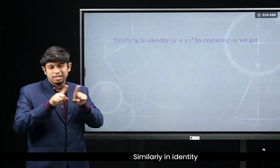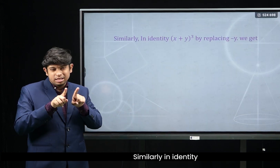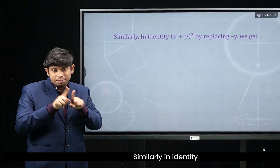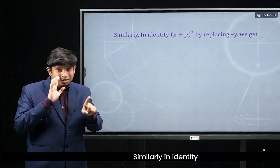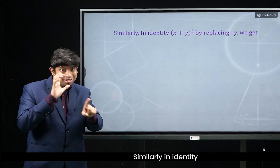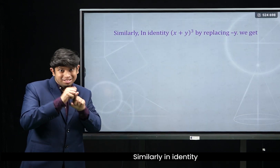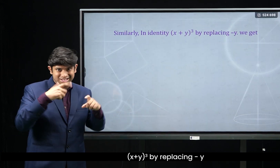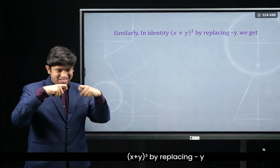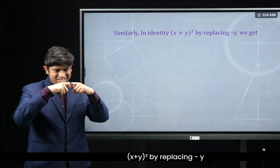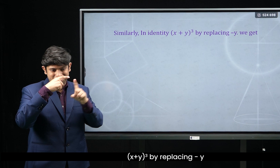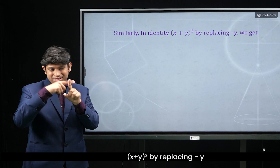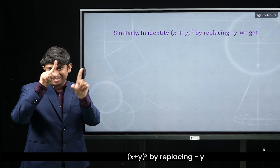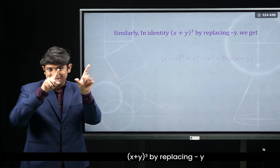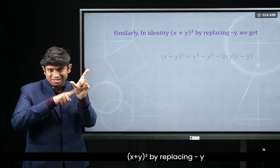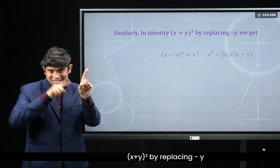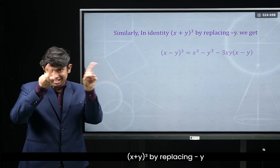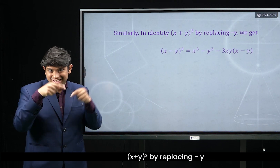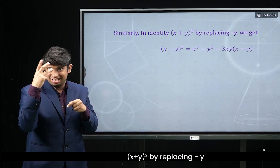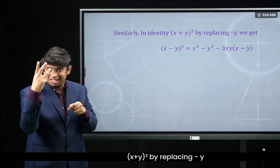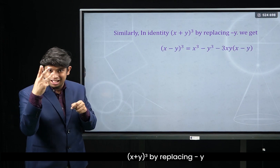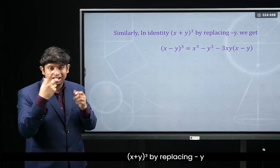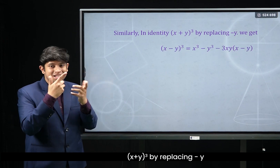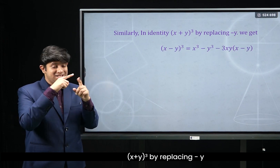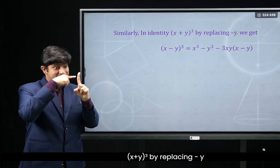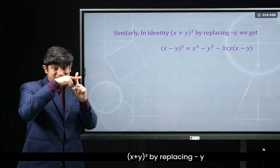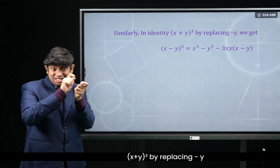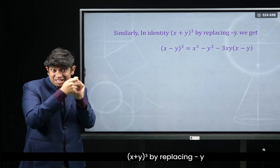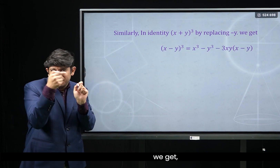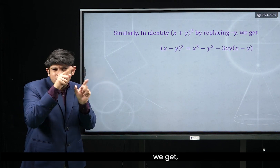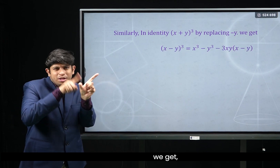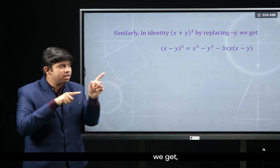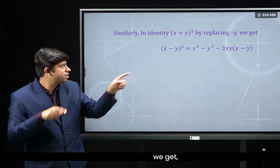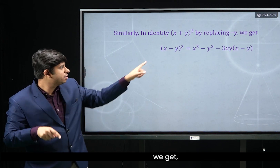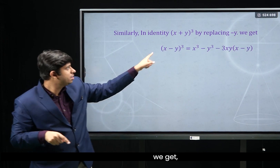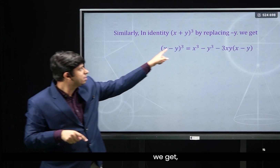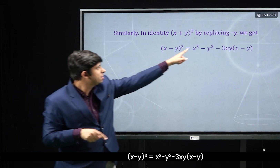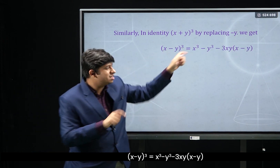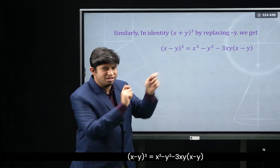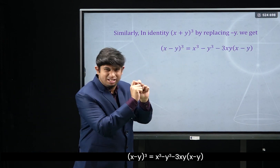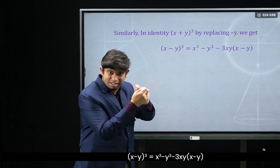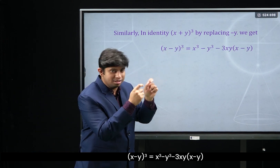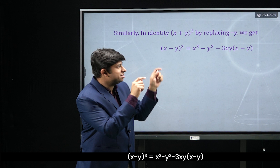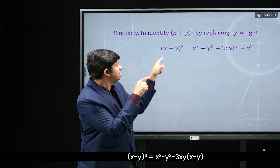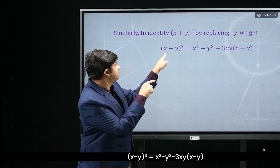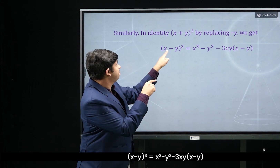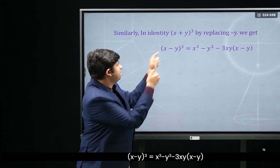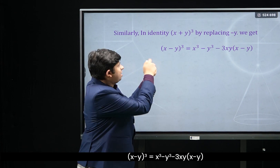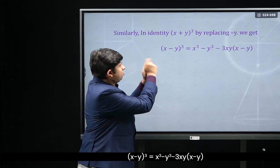Similarly, in identity x plus y whole cube, by replacing minus y, we get x minus y whole cube is equal to x cube minus y